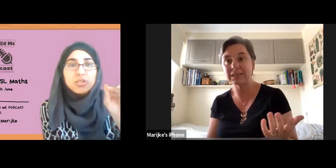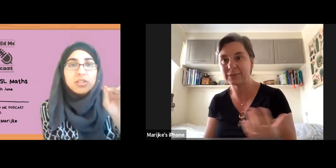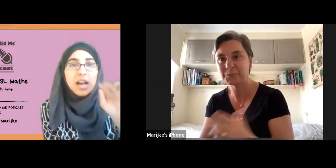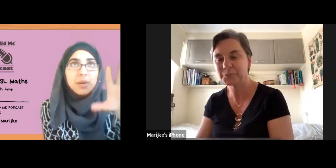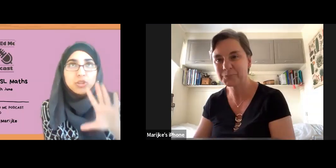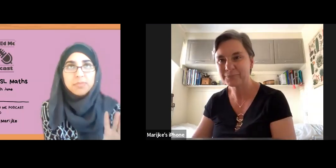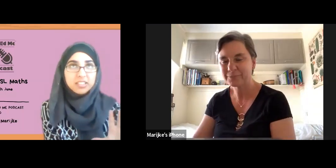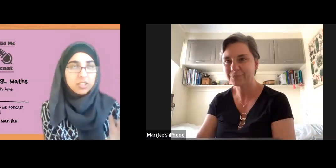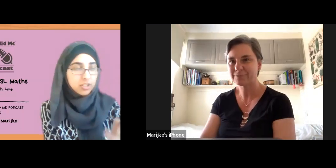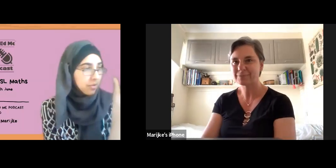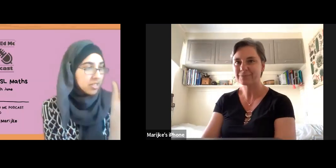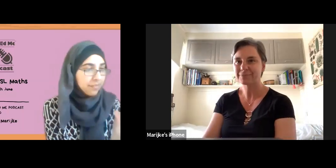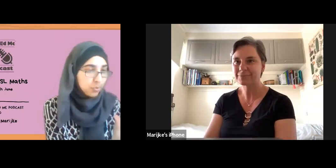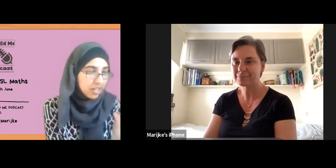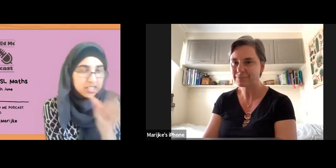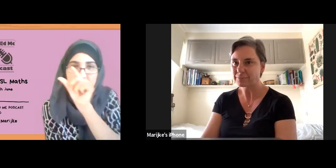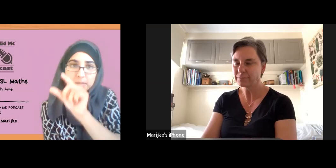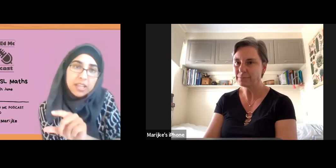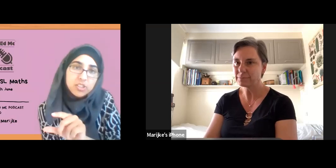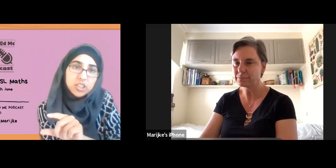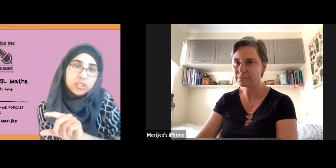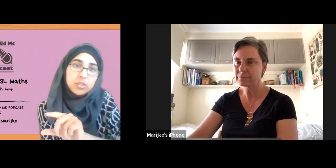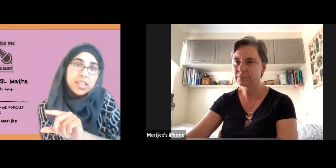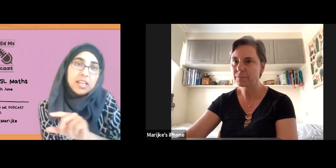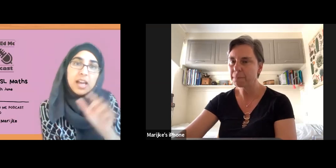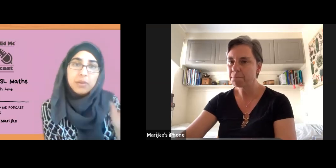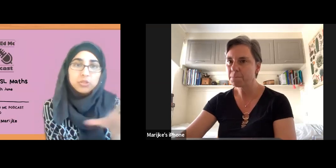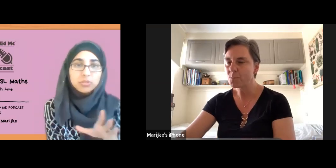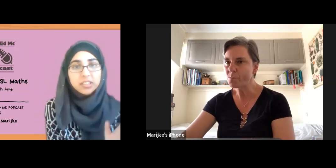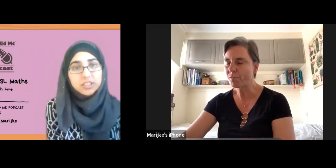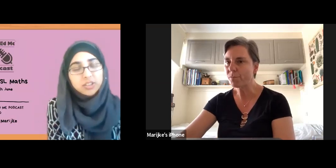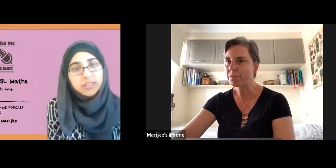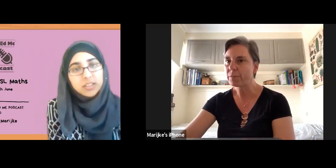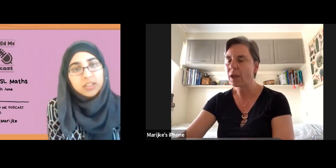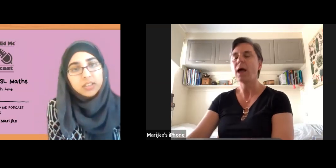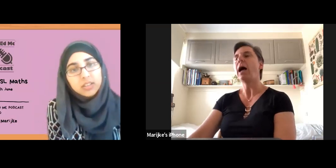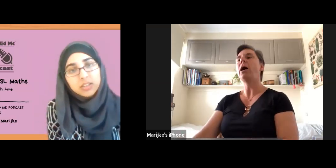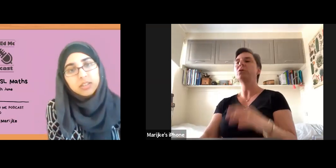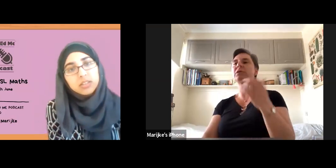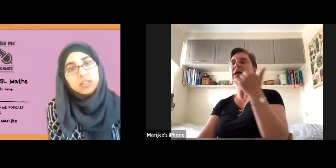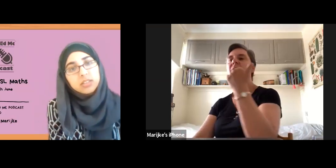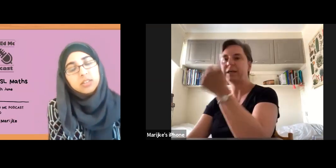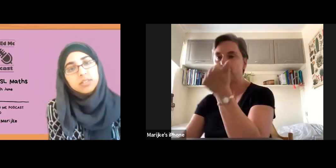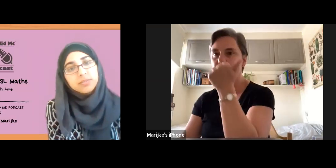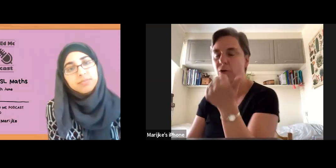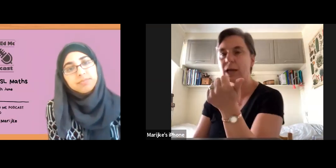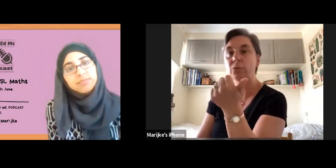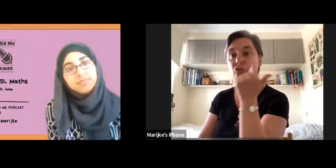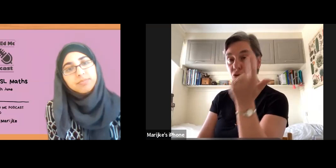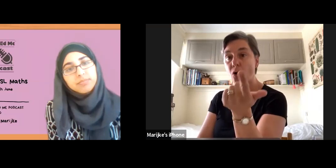in. How would you make a dictionary? Would you have a word and a picture to go with it? How would you make a dictionary? I would have a picture, or I would draw